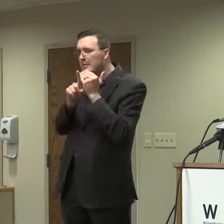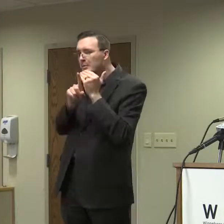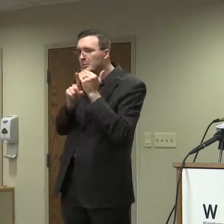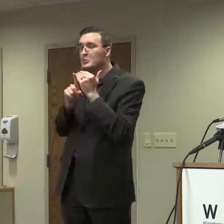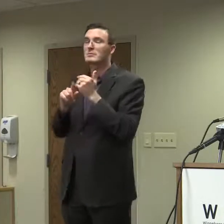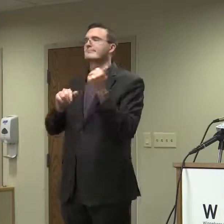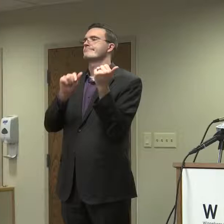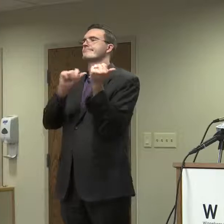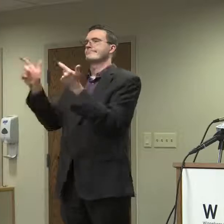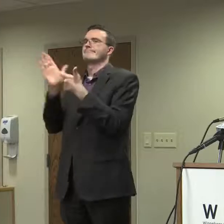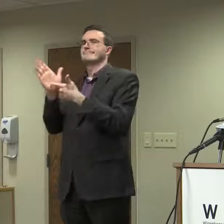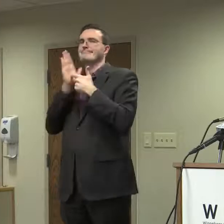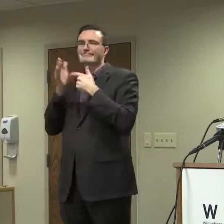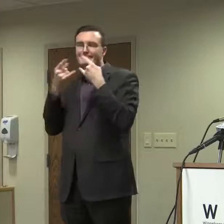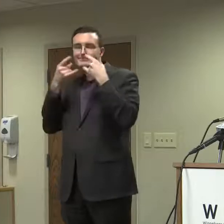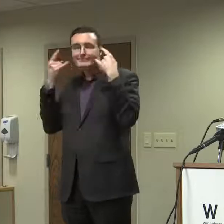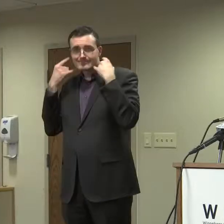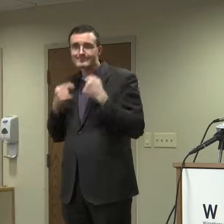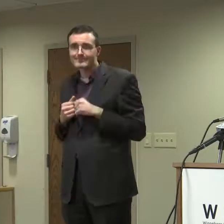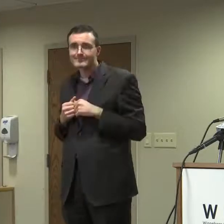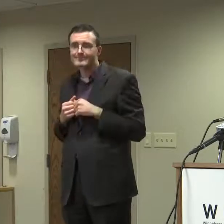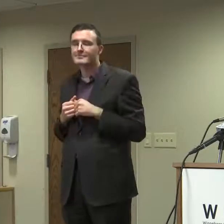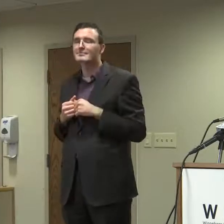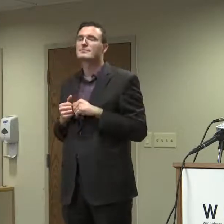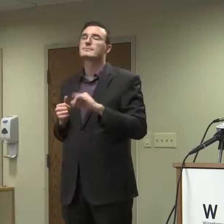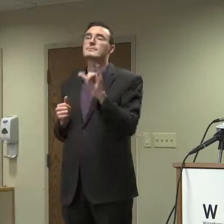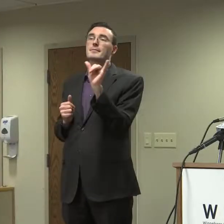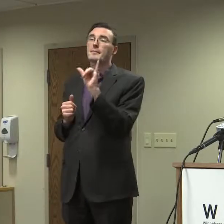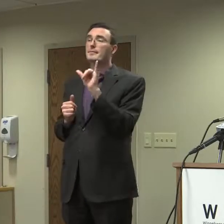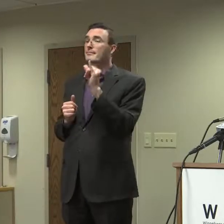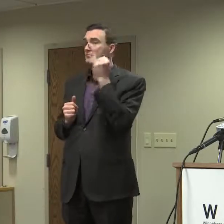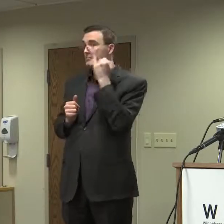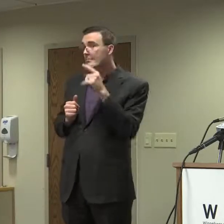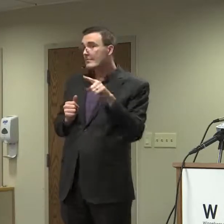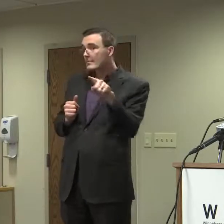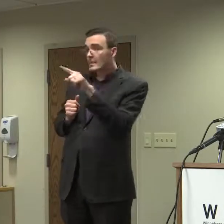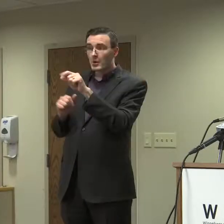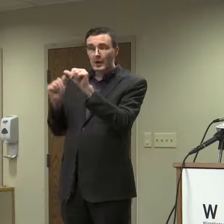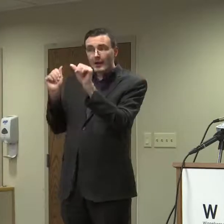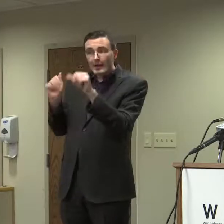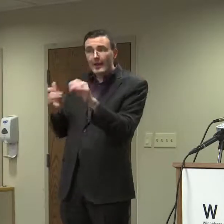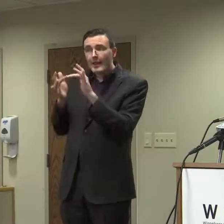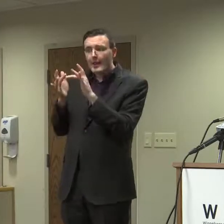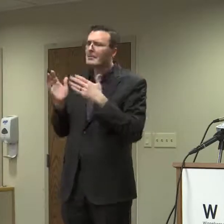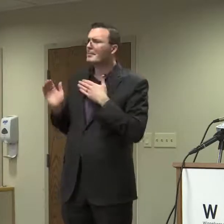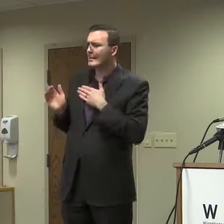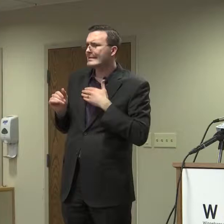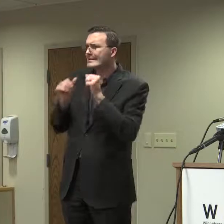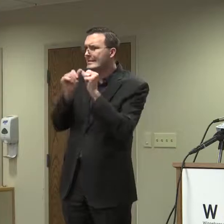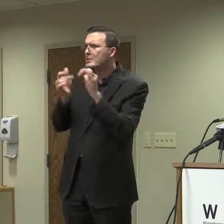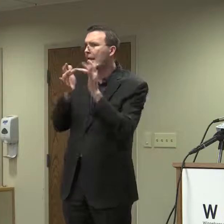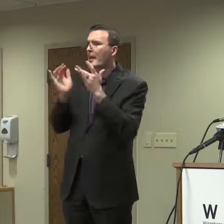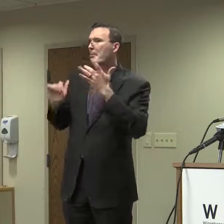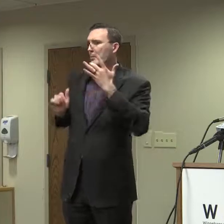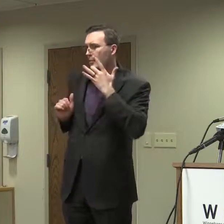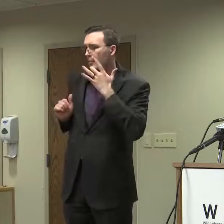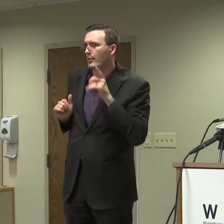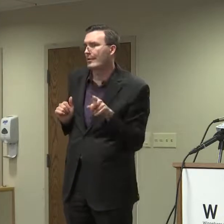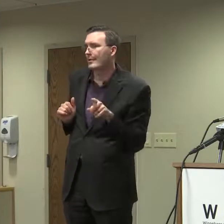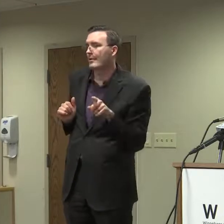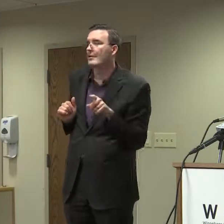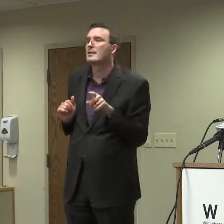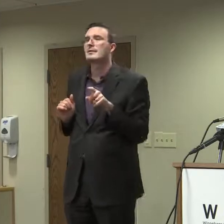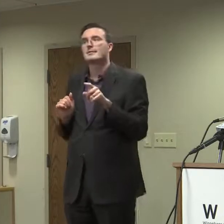wear masks. We would ask if you can continue to do business online, please do so. We want to take